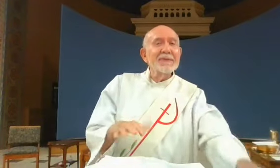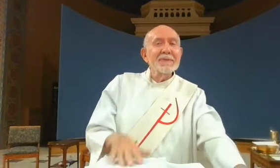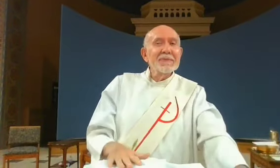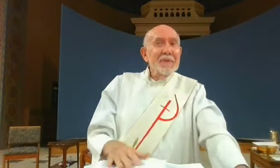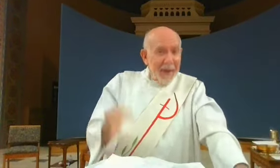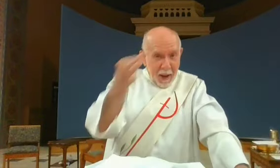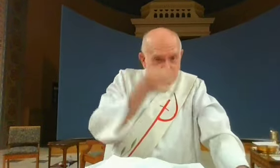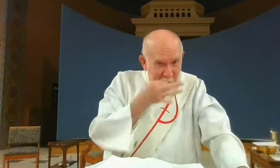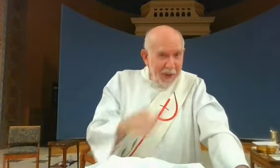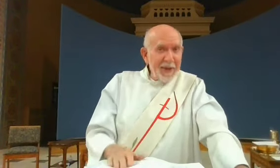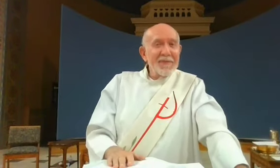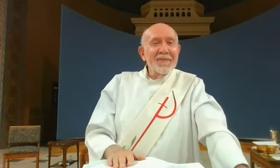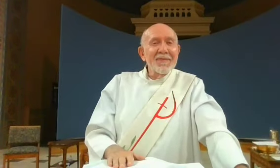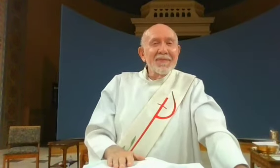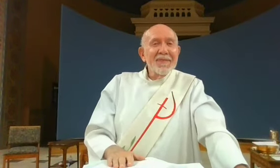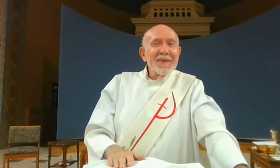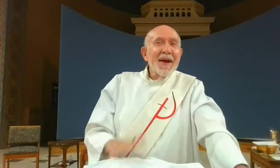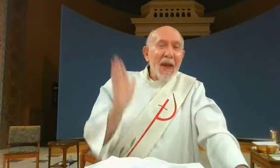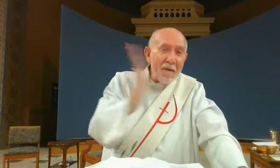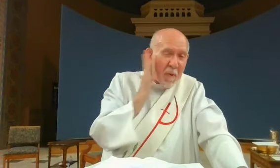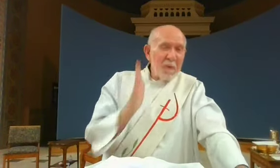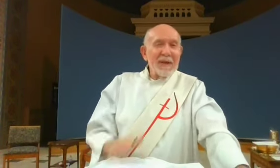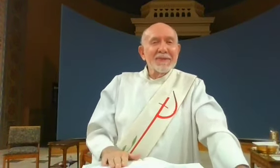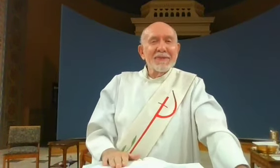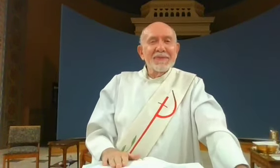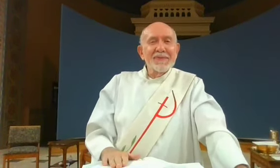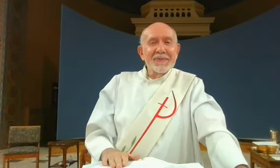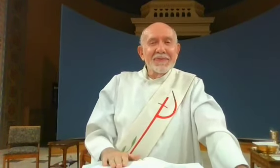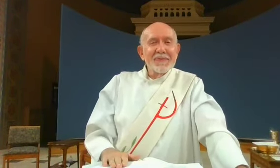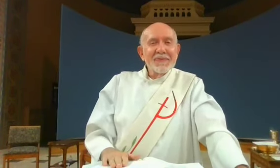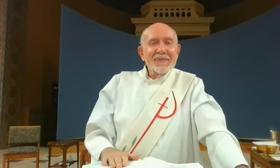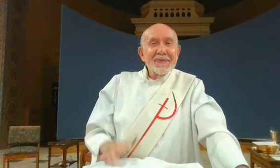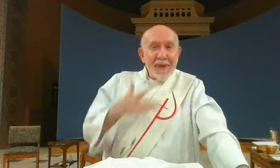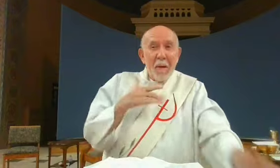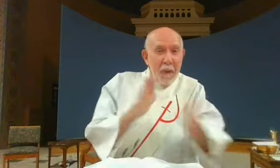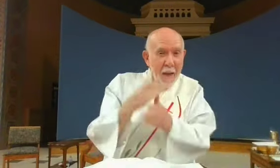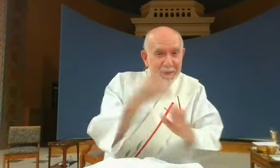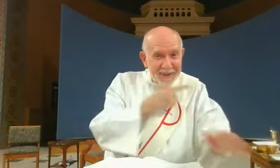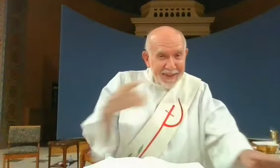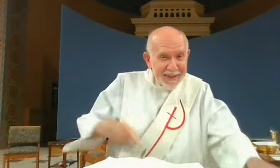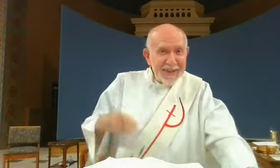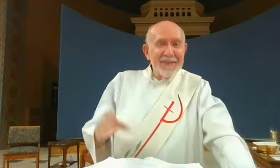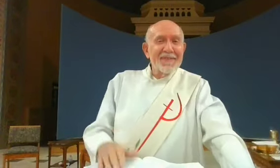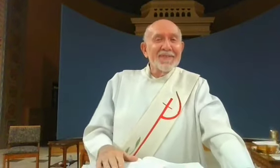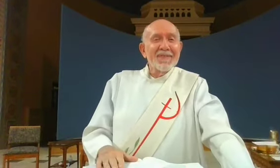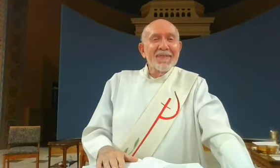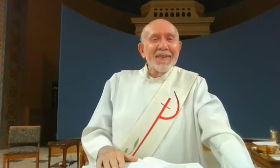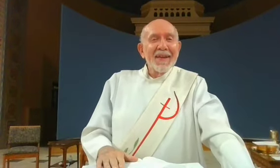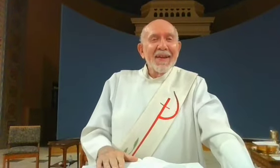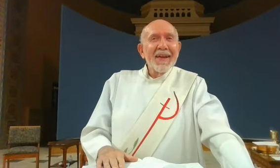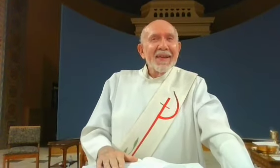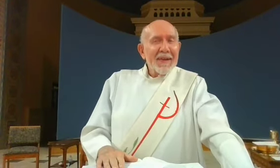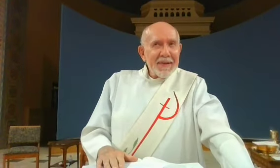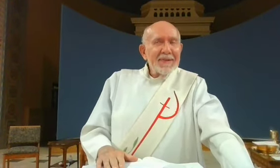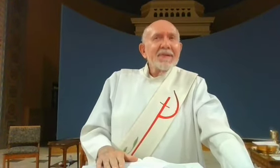I passed. Did communion, my confirmation. I became a deacon.